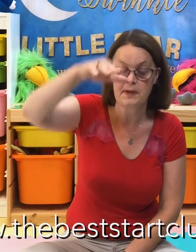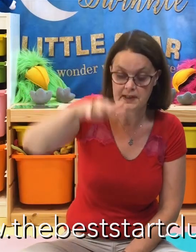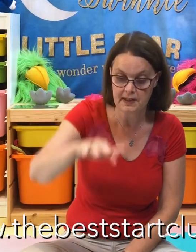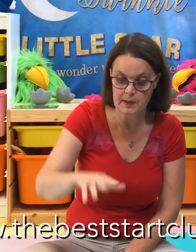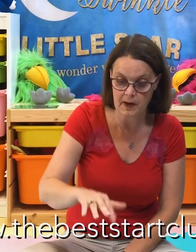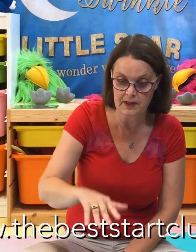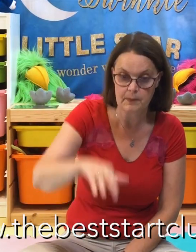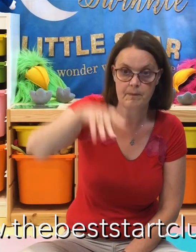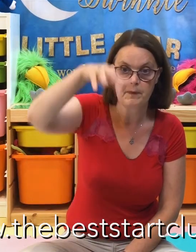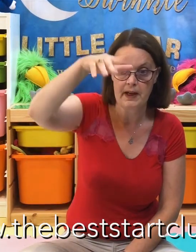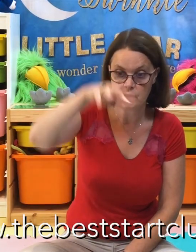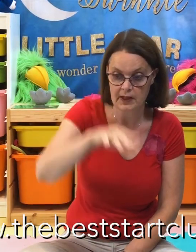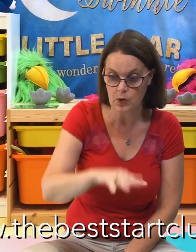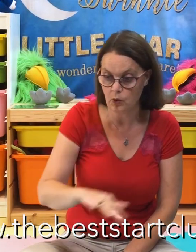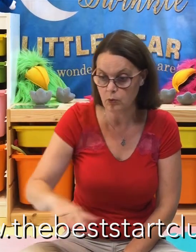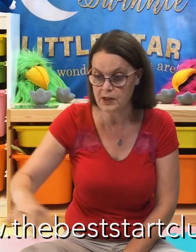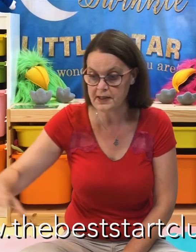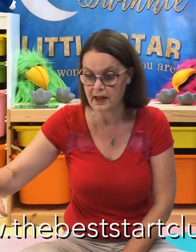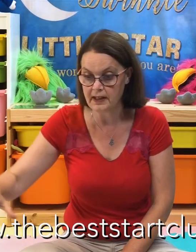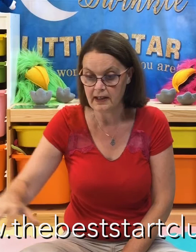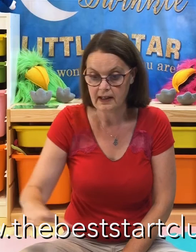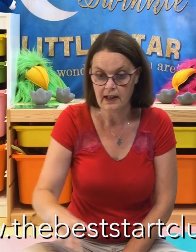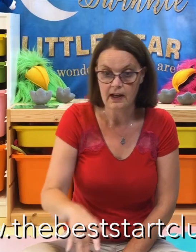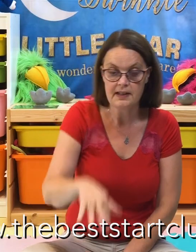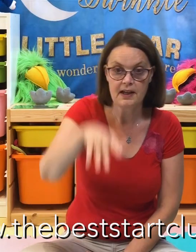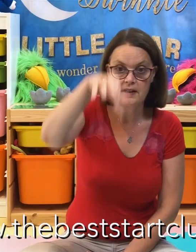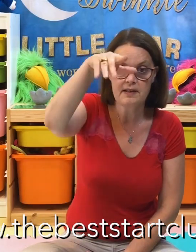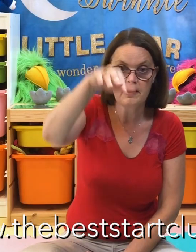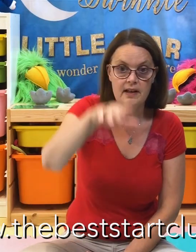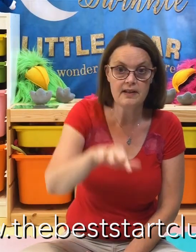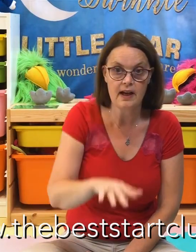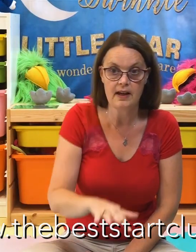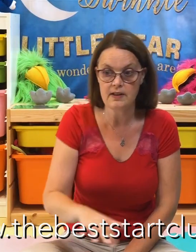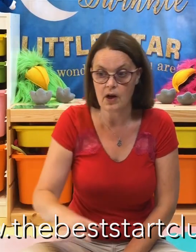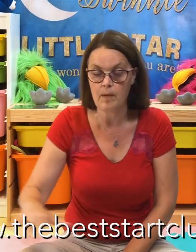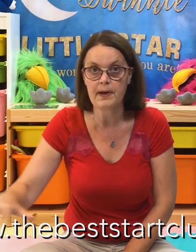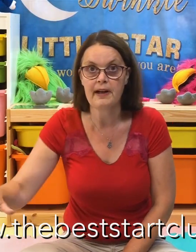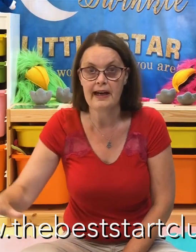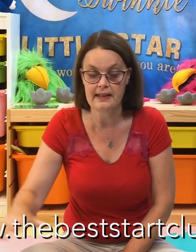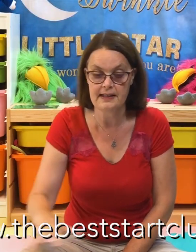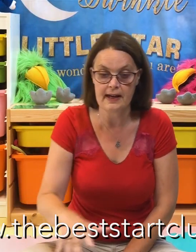a spider. Yeah, so that's all one sign, side to side and up and down.